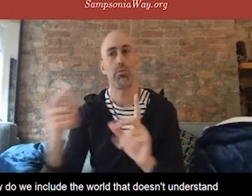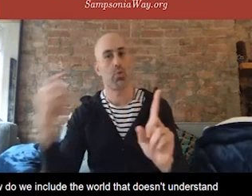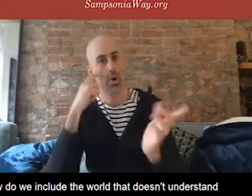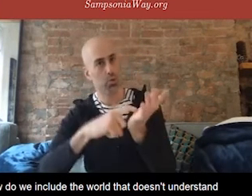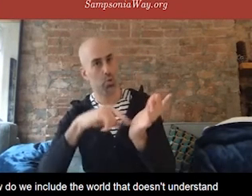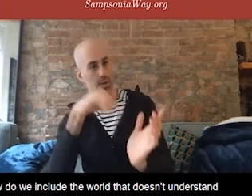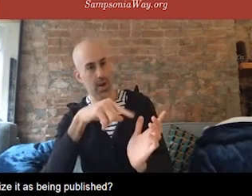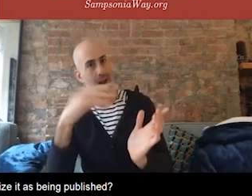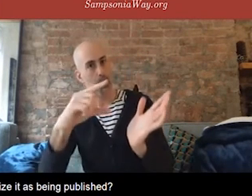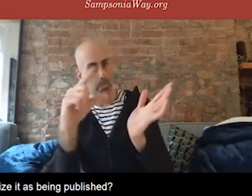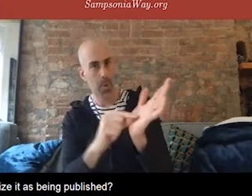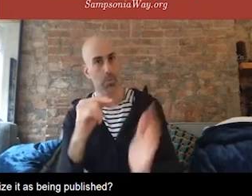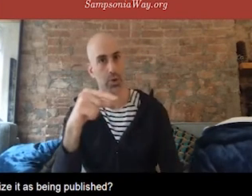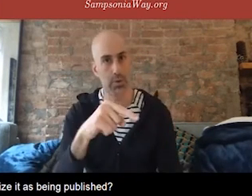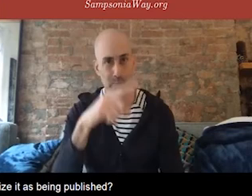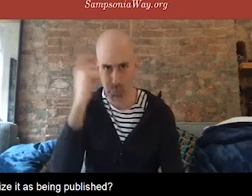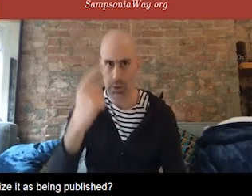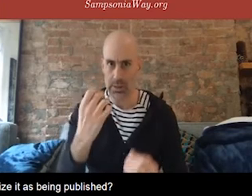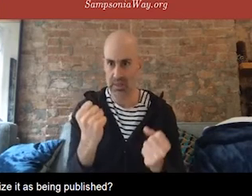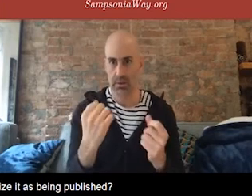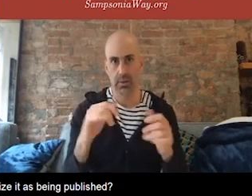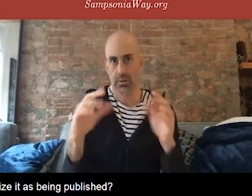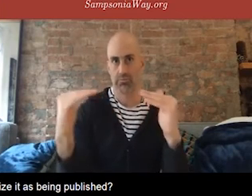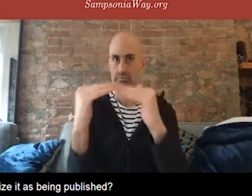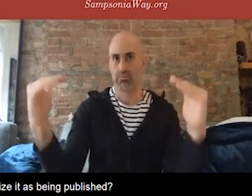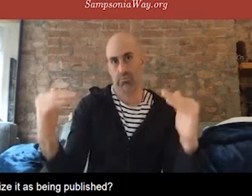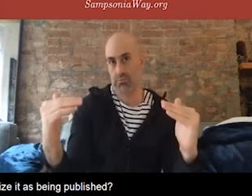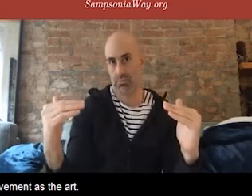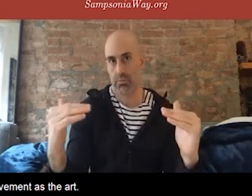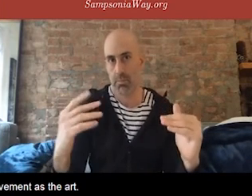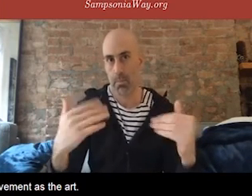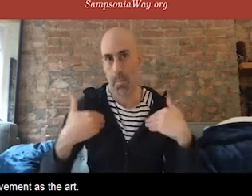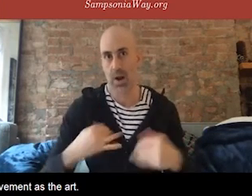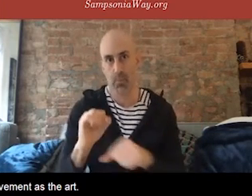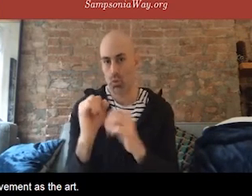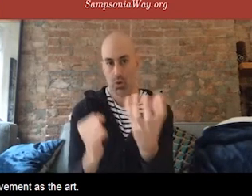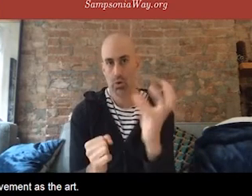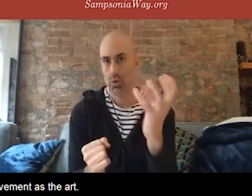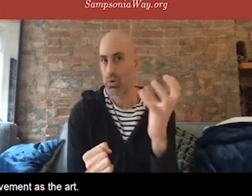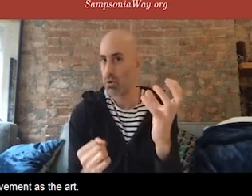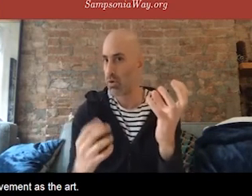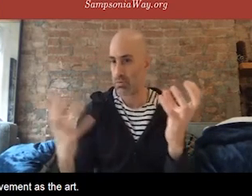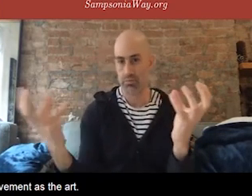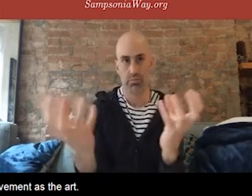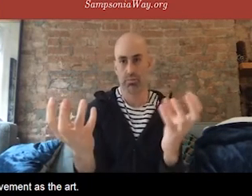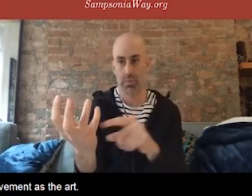the world that doesn't understand that video into it to recognize it as being published? So look at the movement